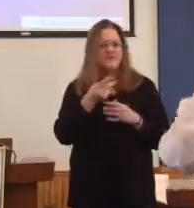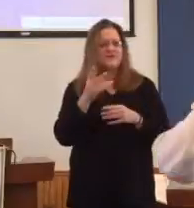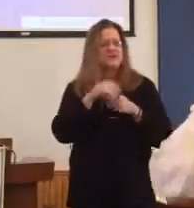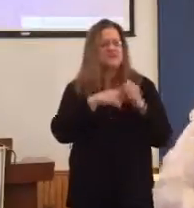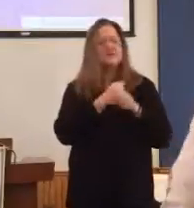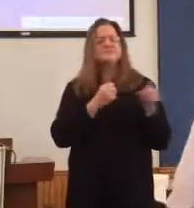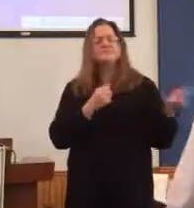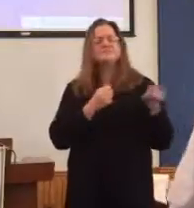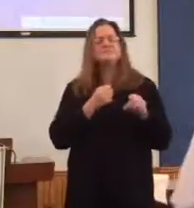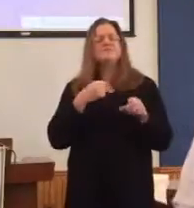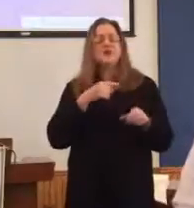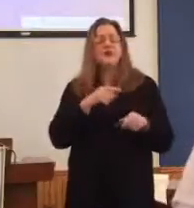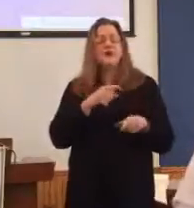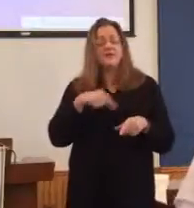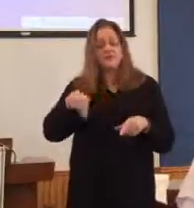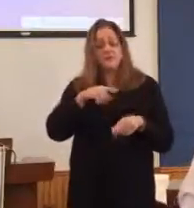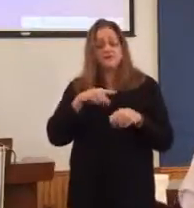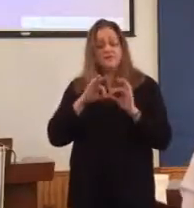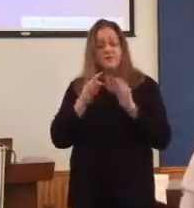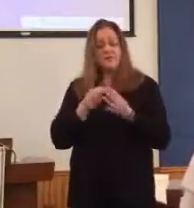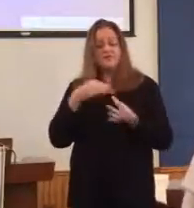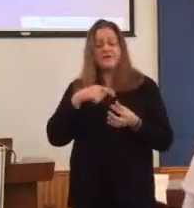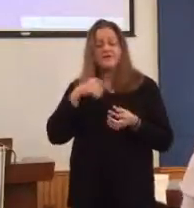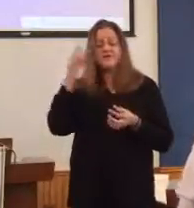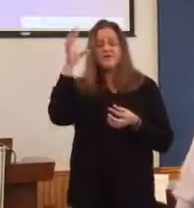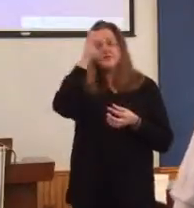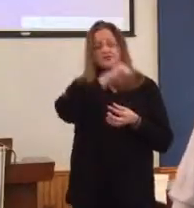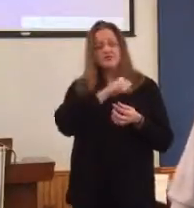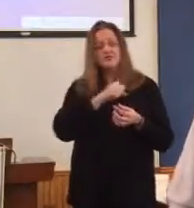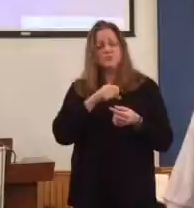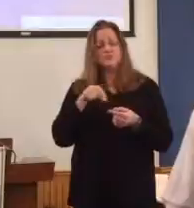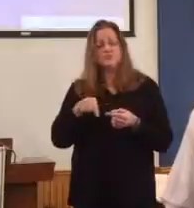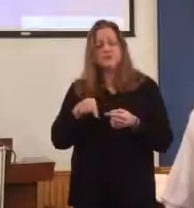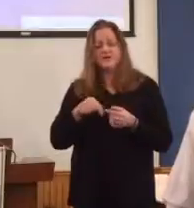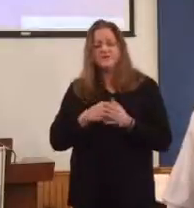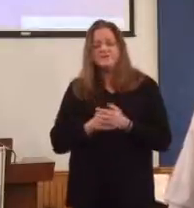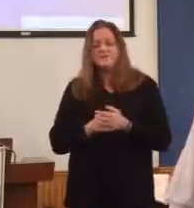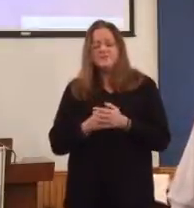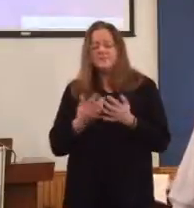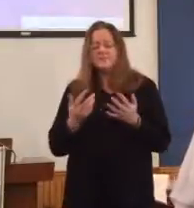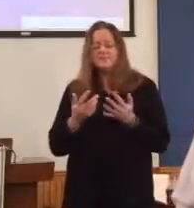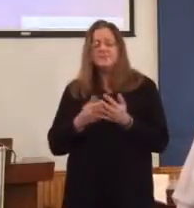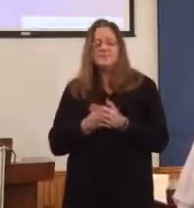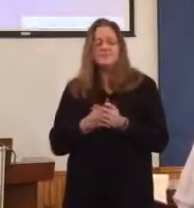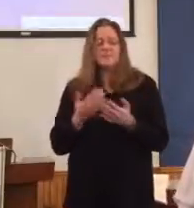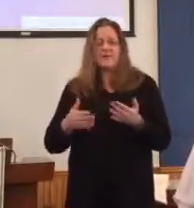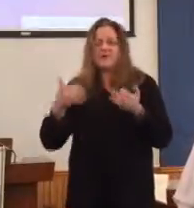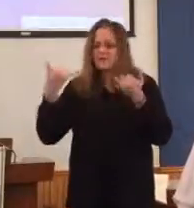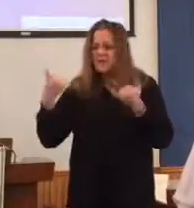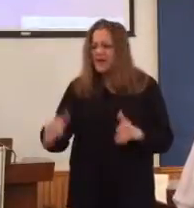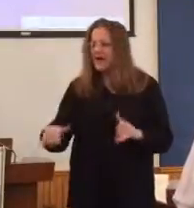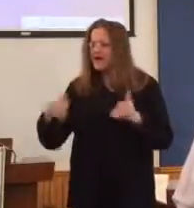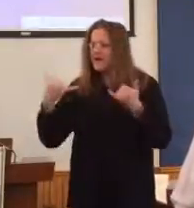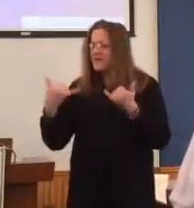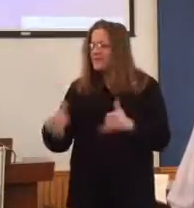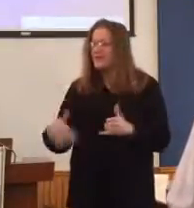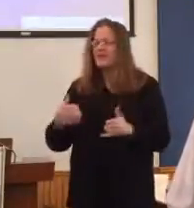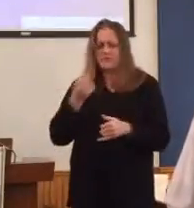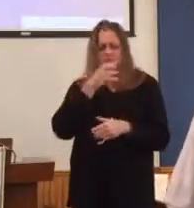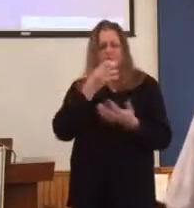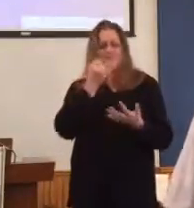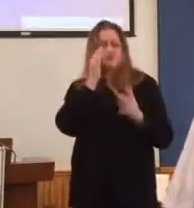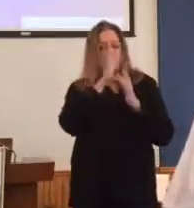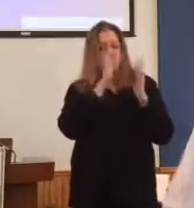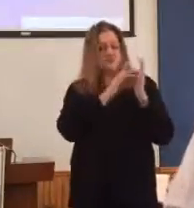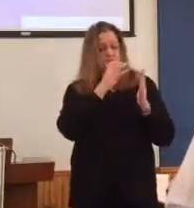And they assumed that he was playing, probably running around like normal